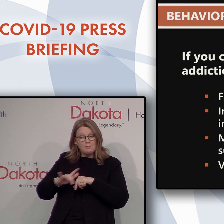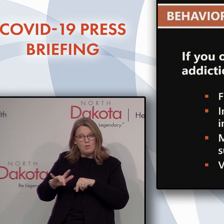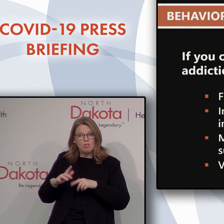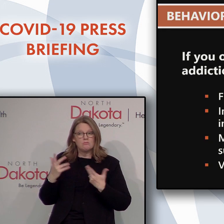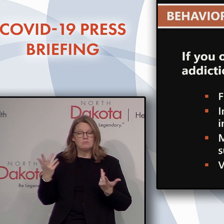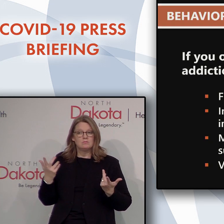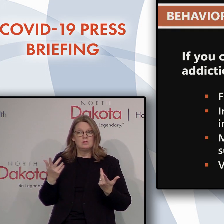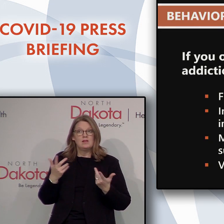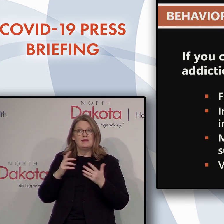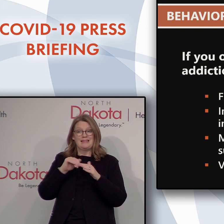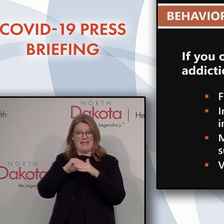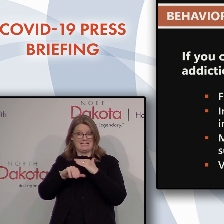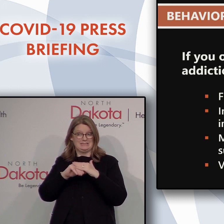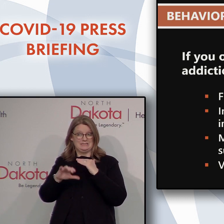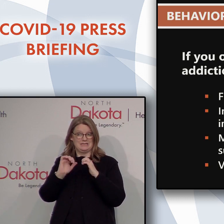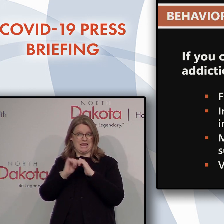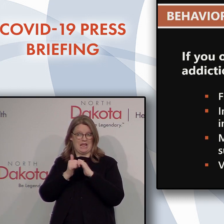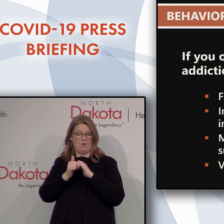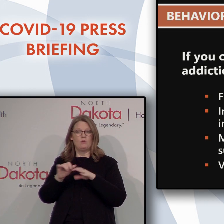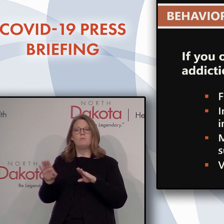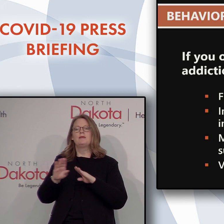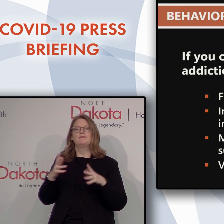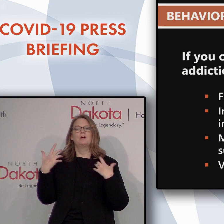best way for you to access that is at the